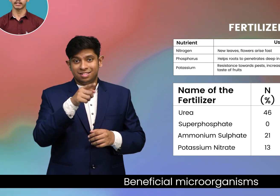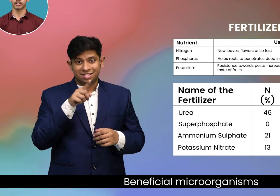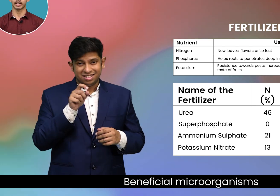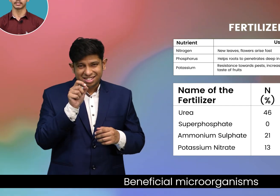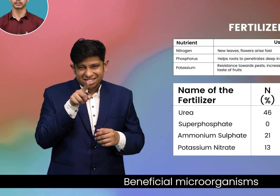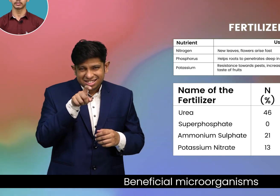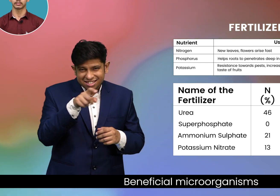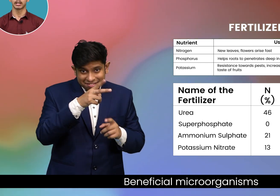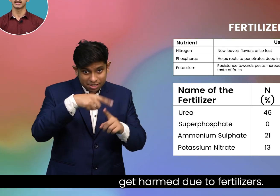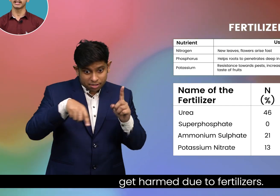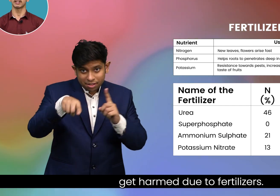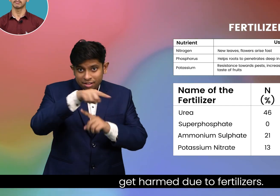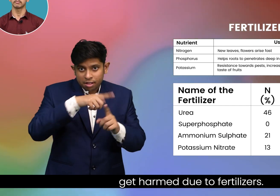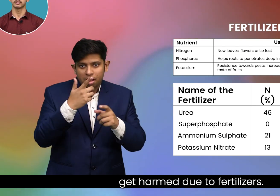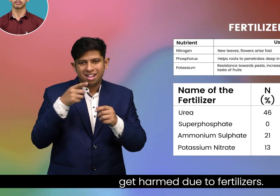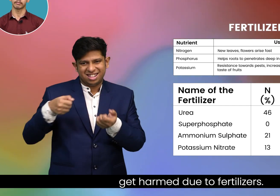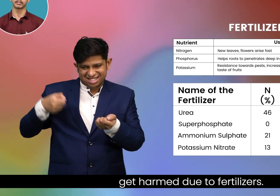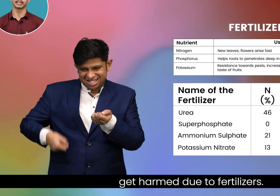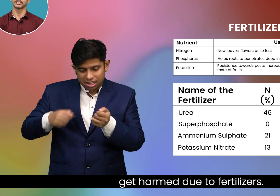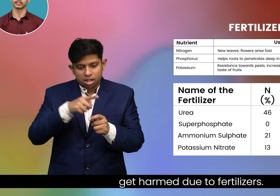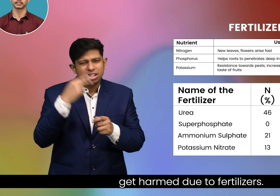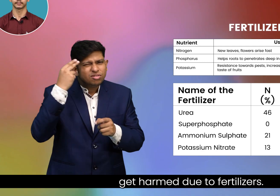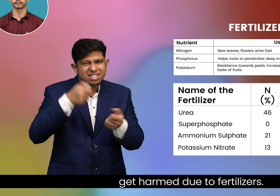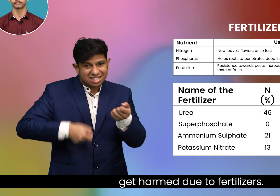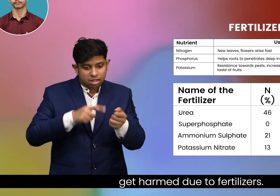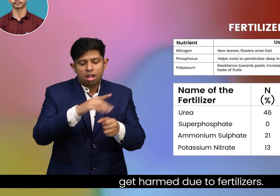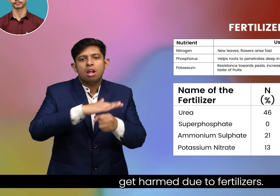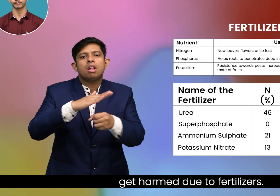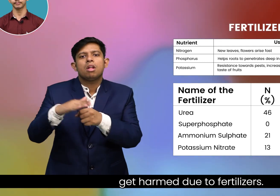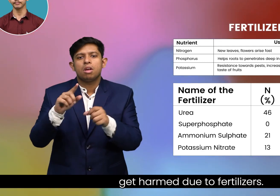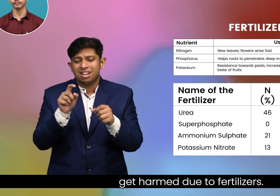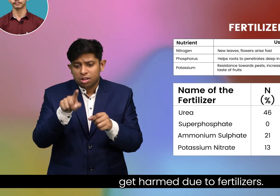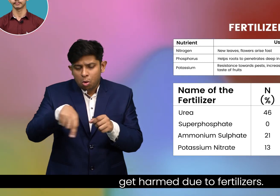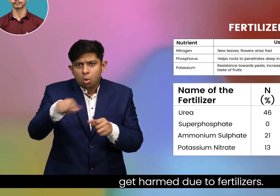Beneficial microorganisms get harmed due to fertilizers.